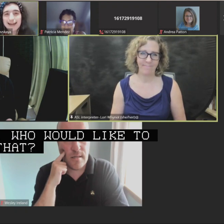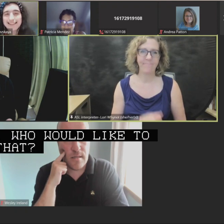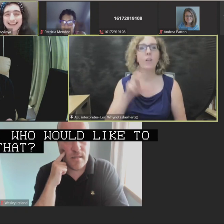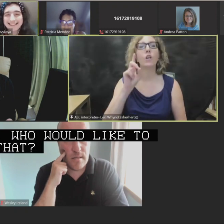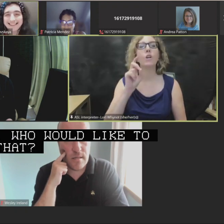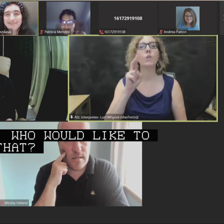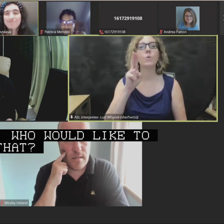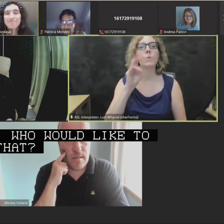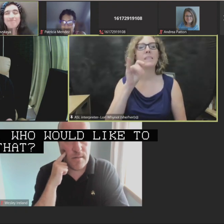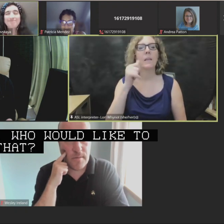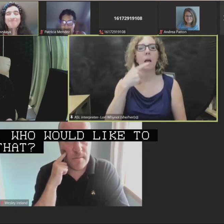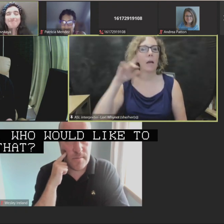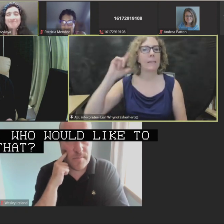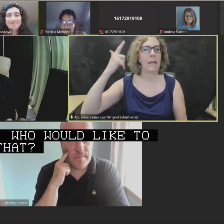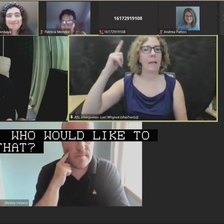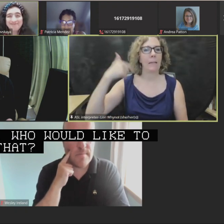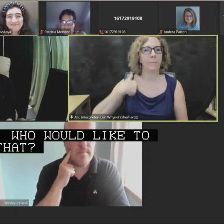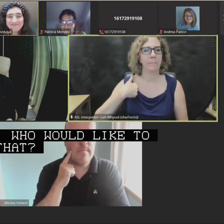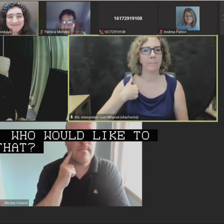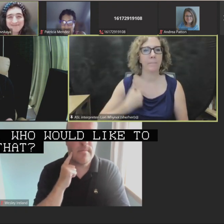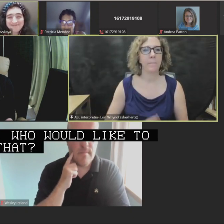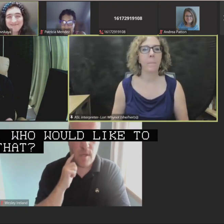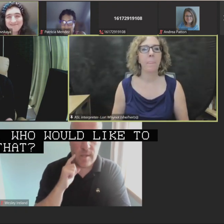Here's Juicy, I second.